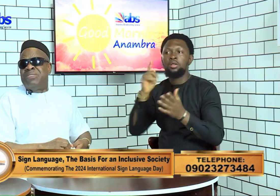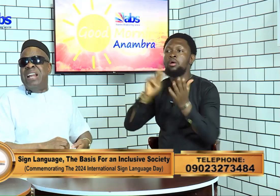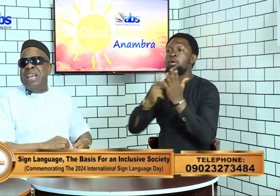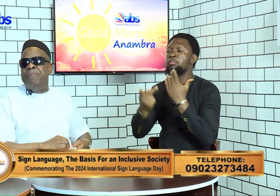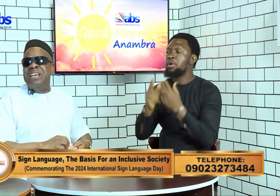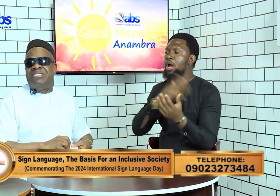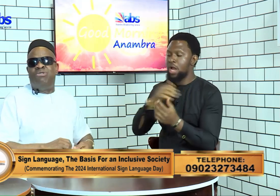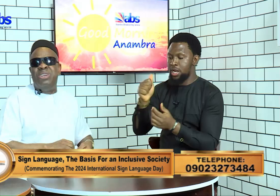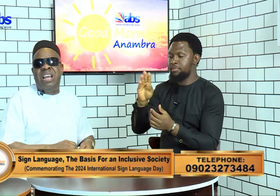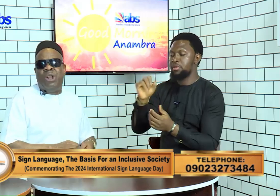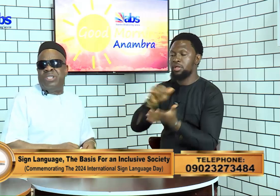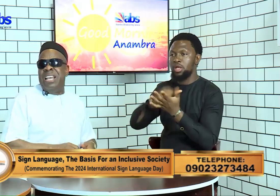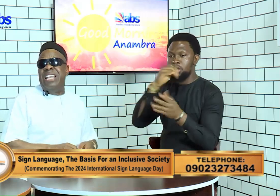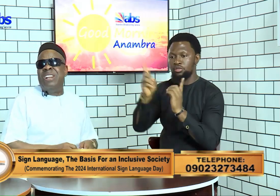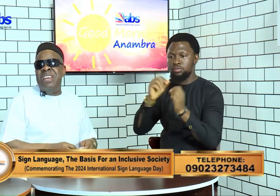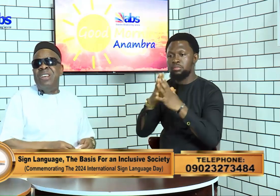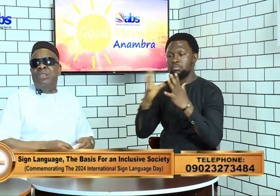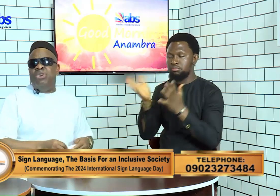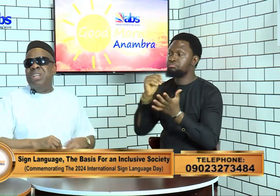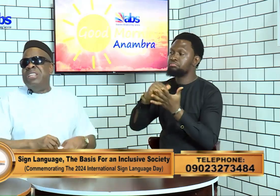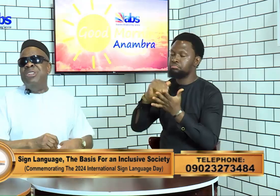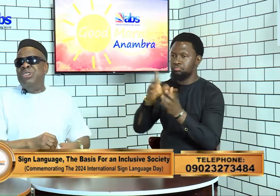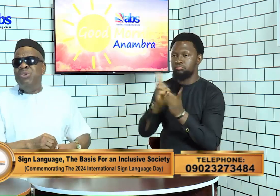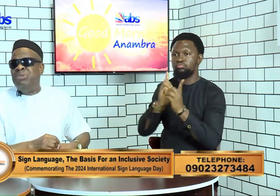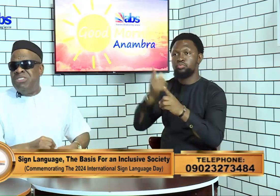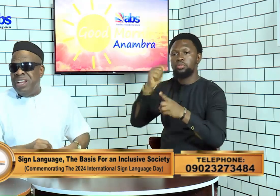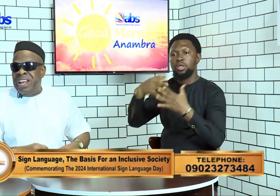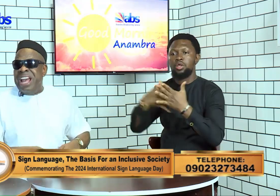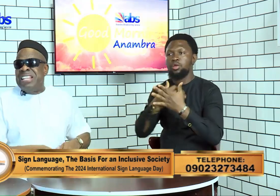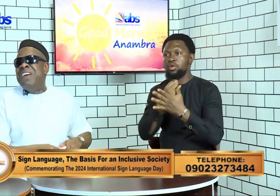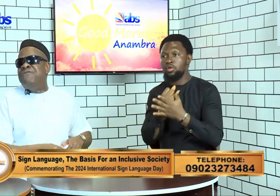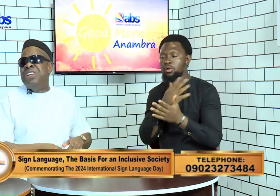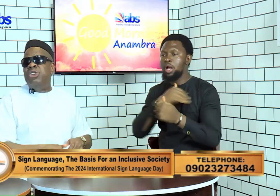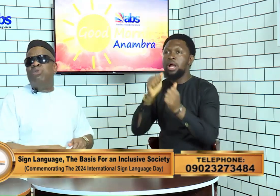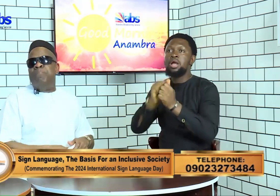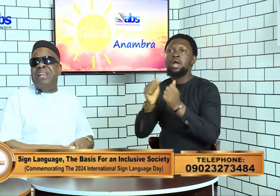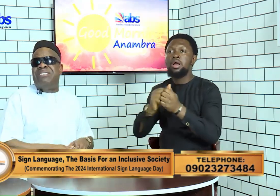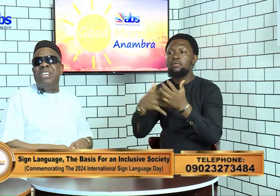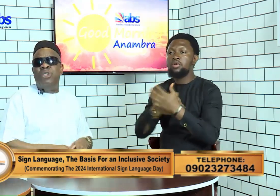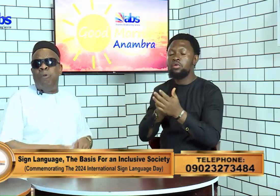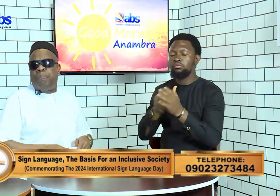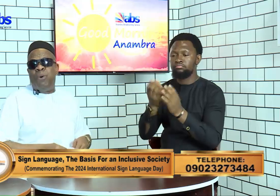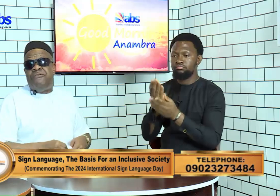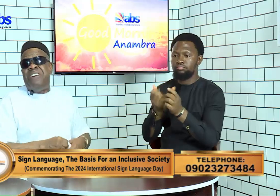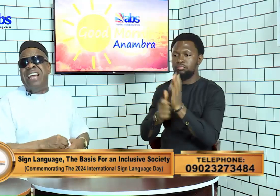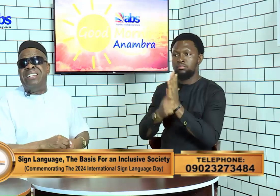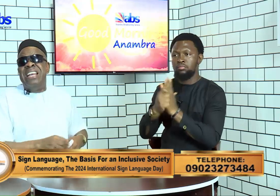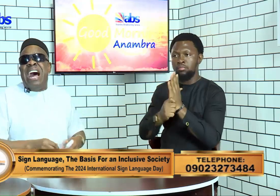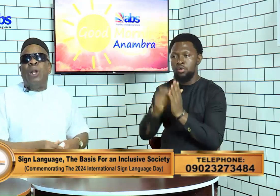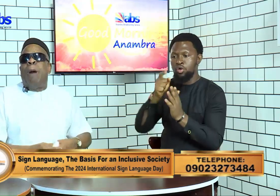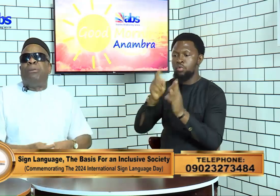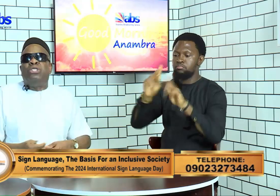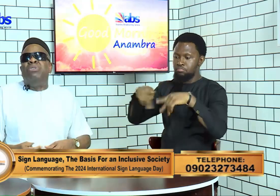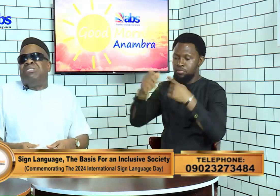programs, and the ABS is doing a lot again during the news. At every news bulletin, you provide